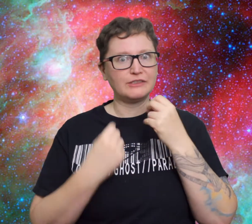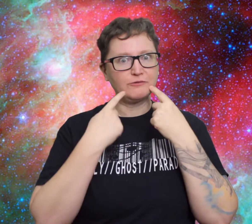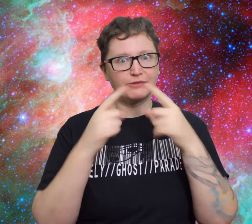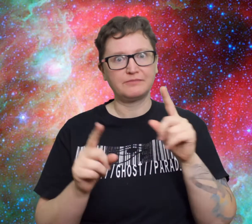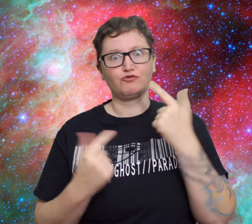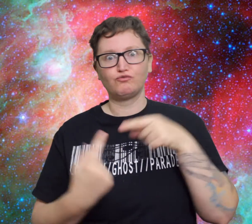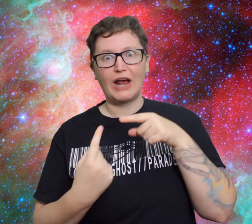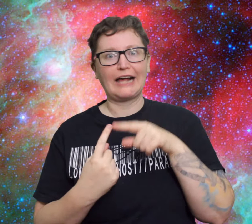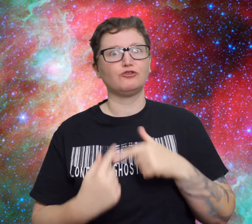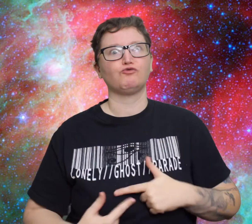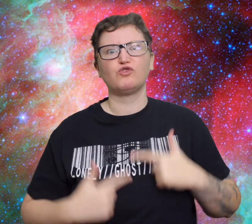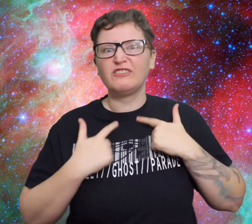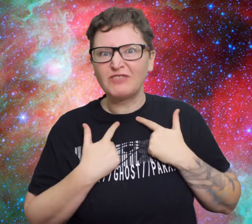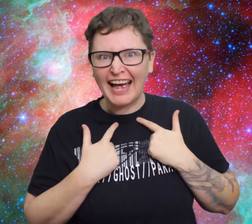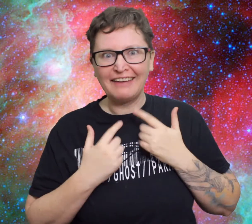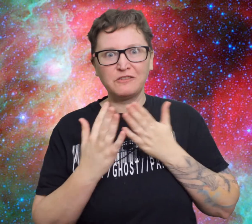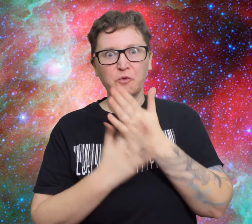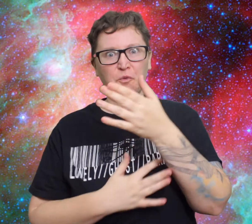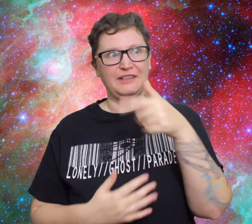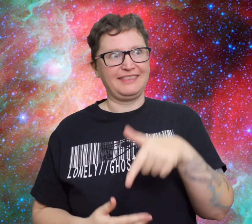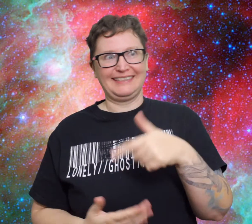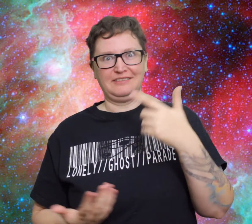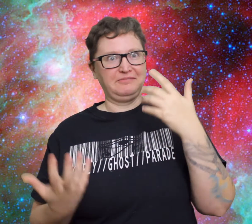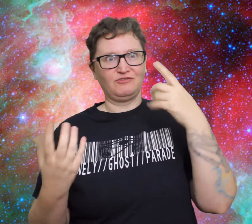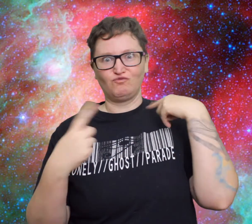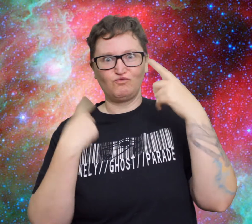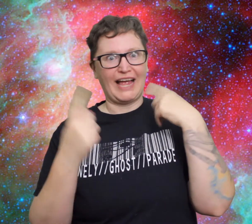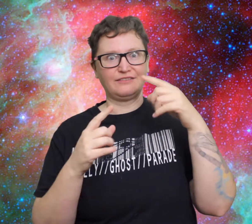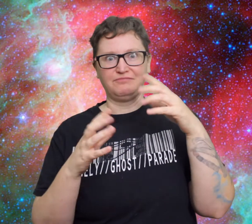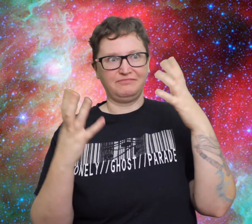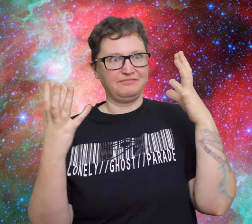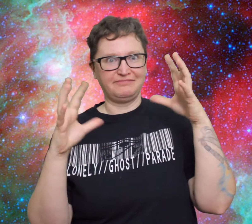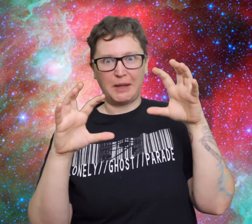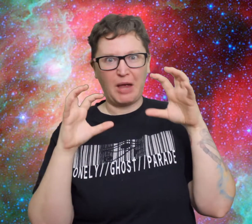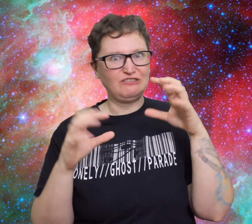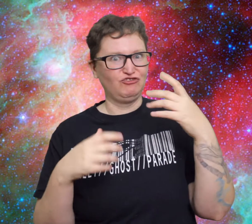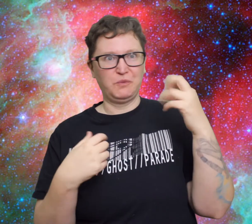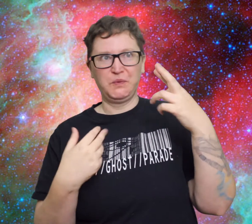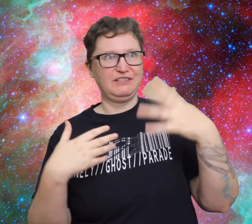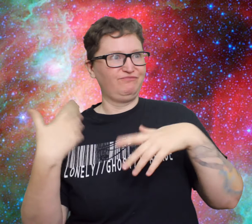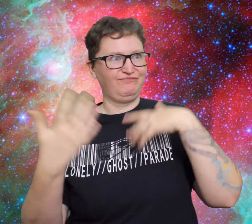you struggle, whether you succeed, just trying to survive through this